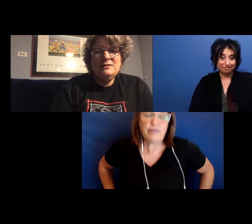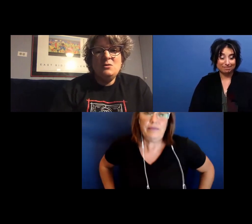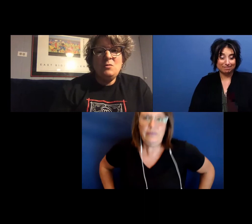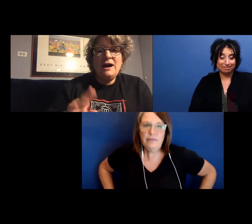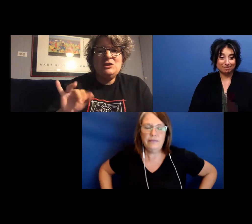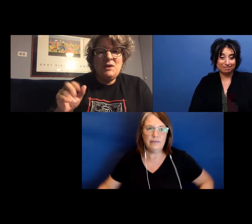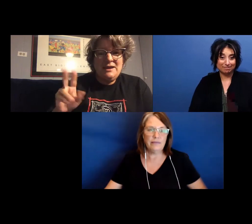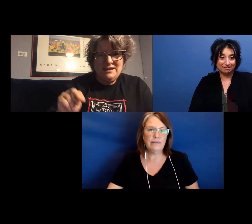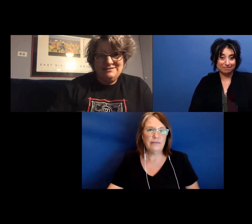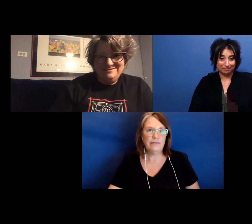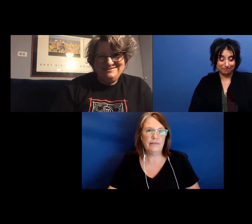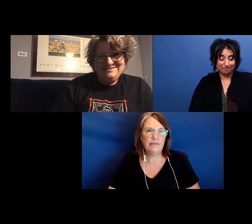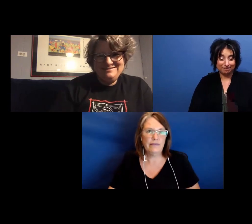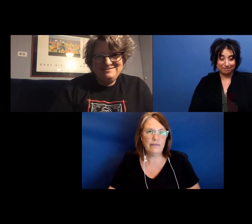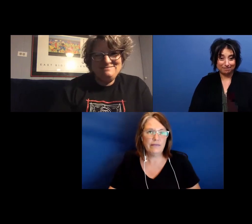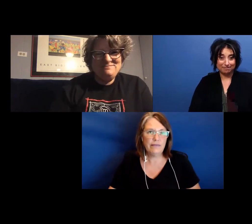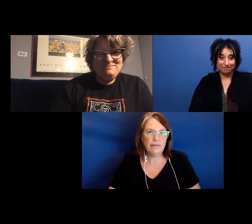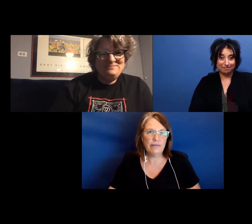Yuan, Y-U-A-N.